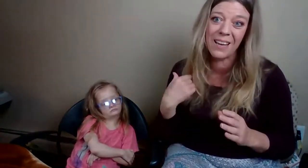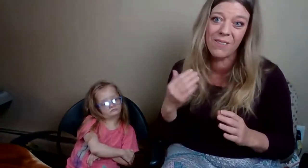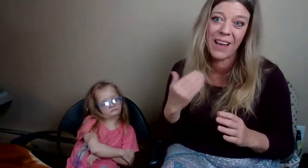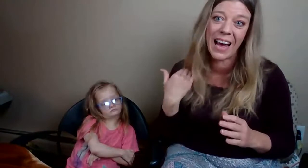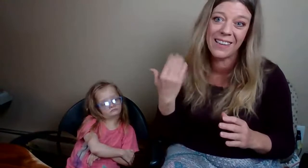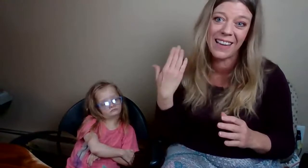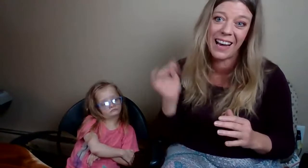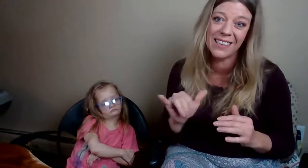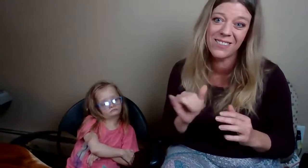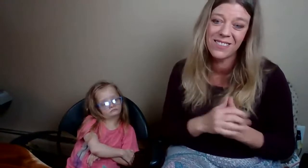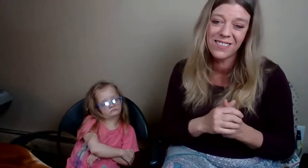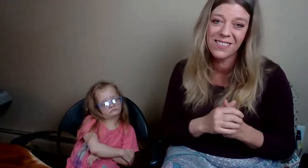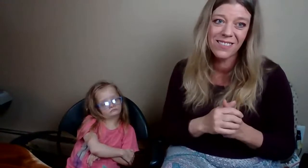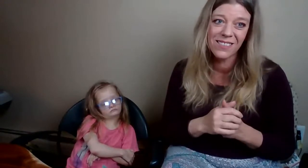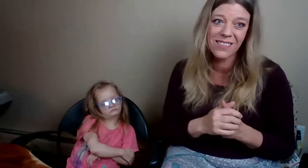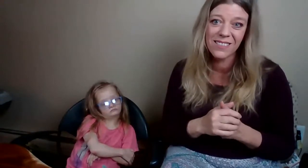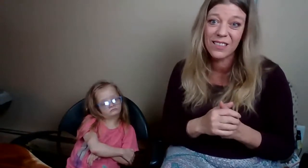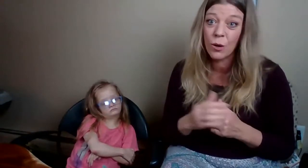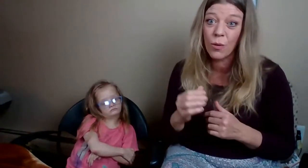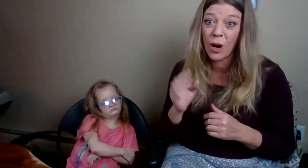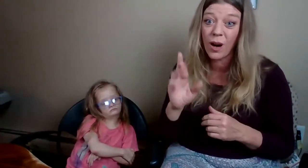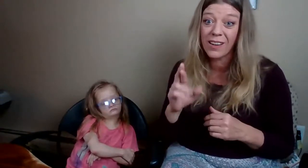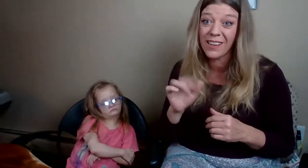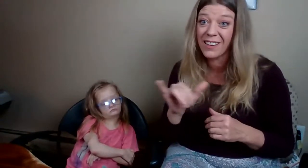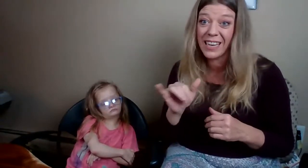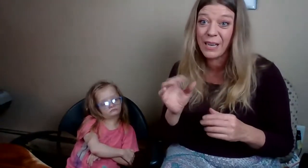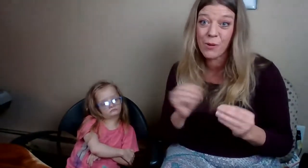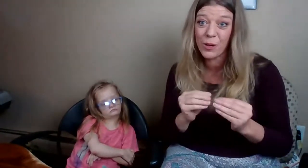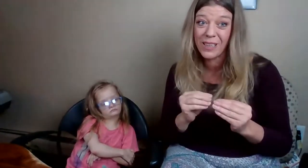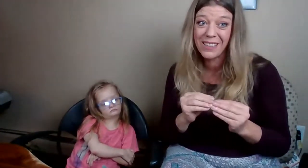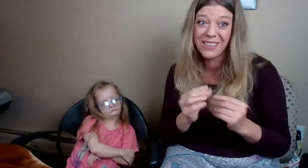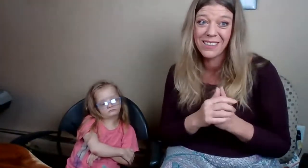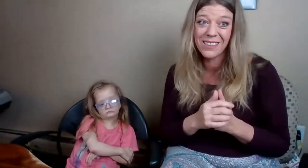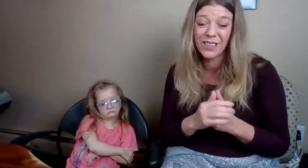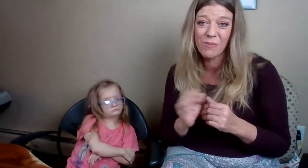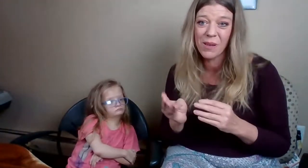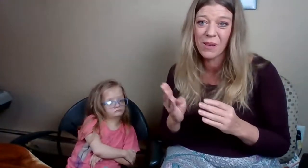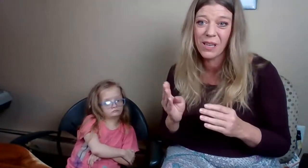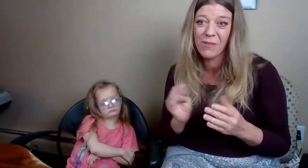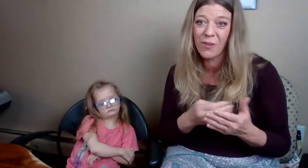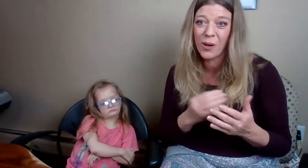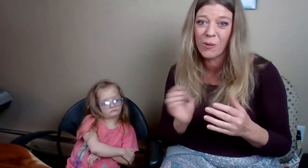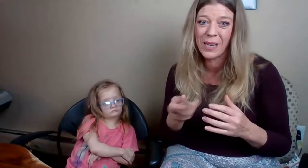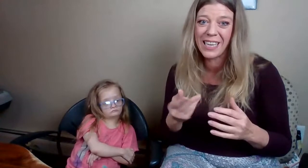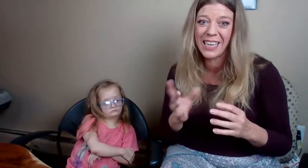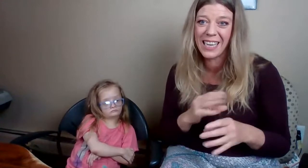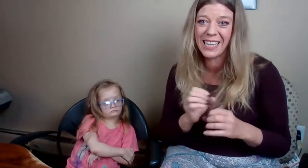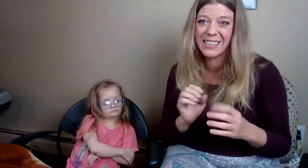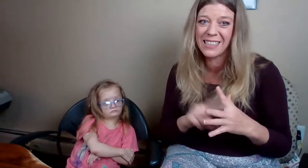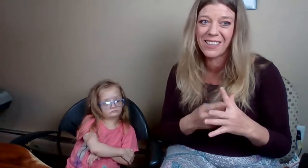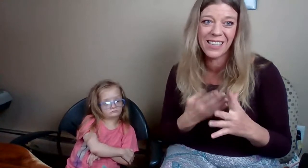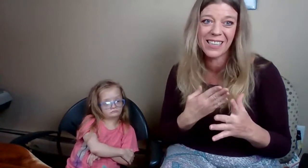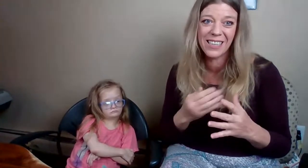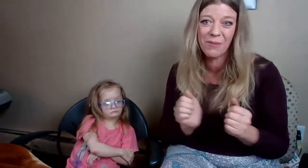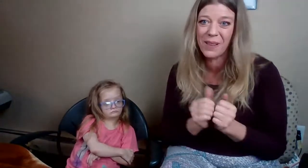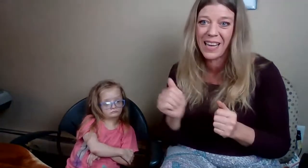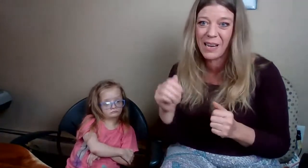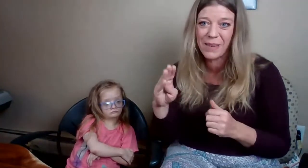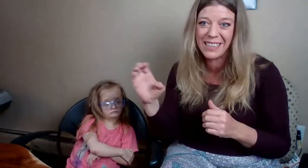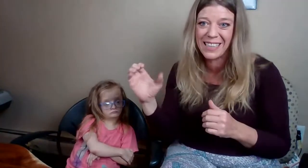may have had that. So are there any more? before we get started with the